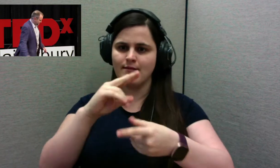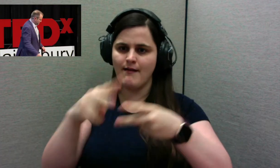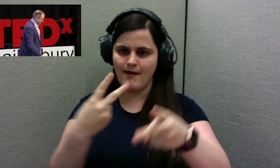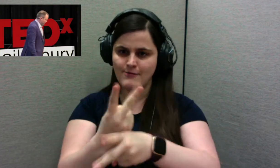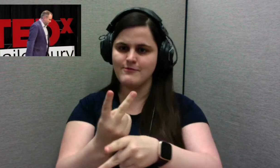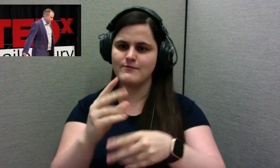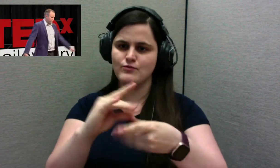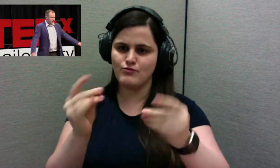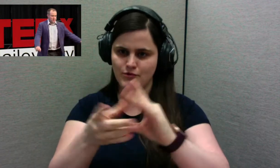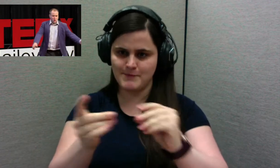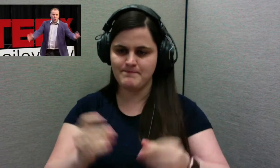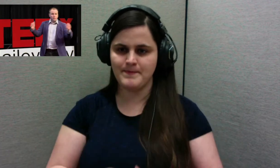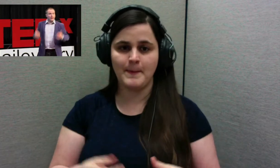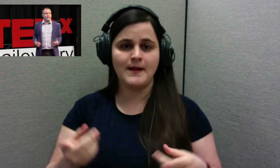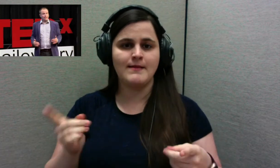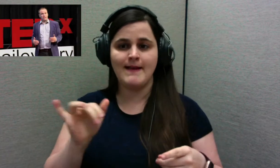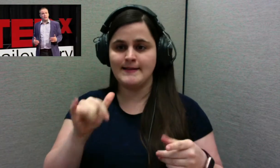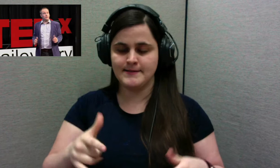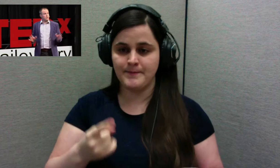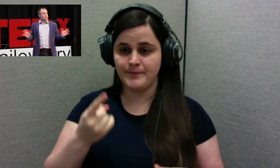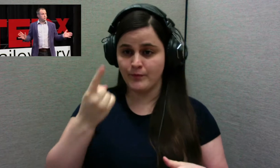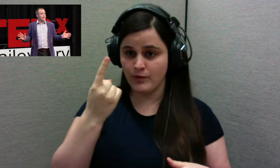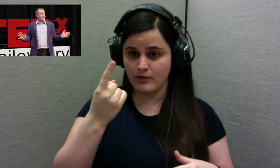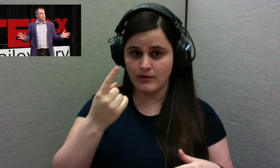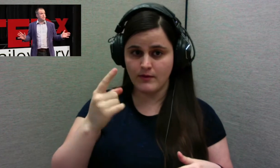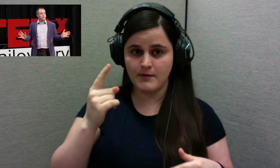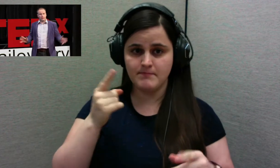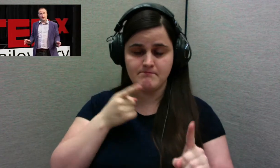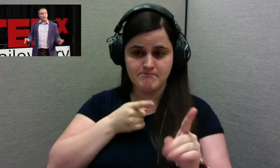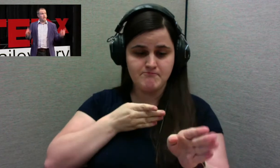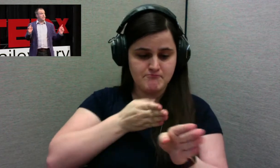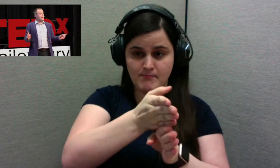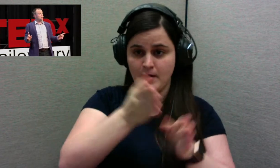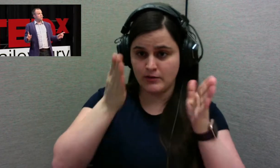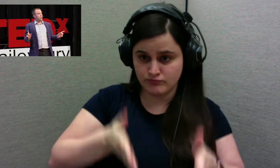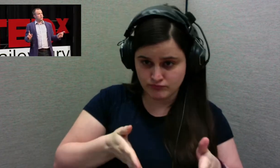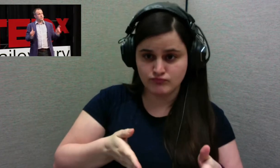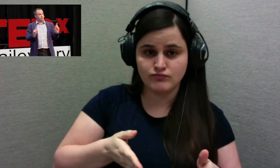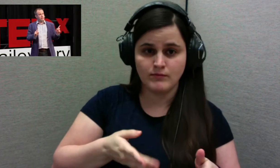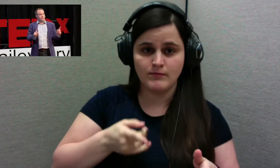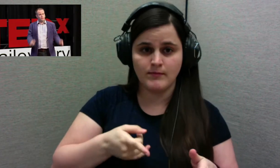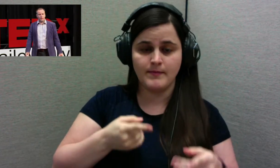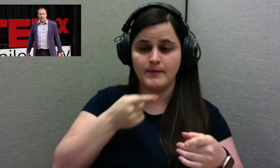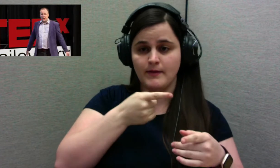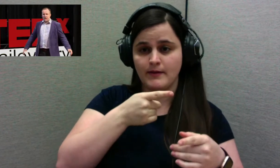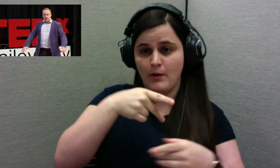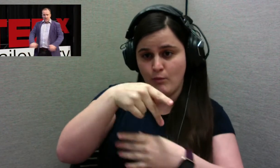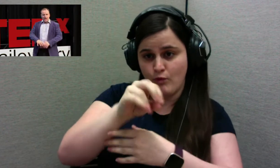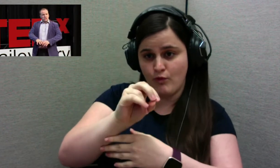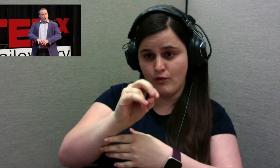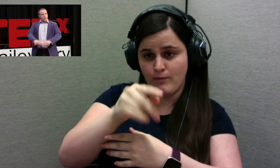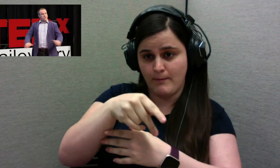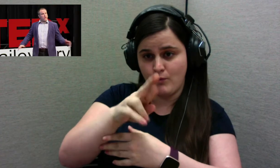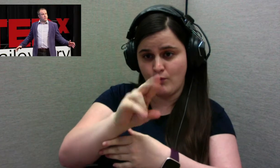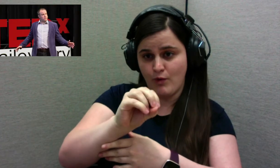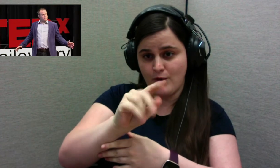this. The main character, that's the protagonist, and he could tell it's important because it's in Greek.